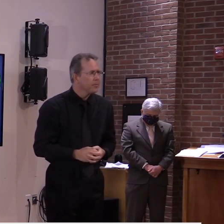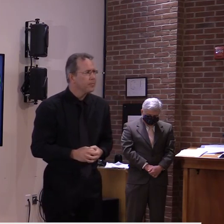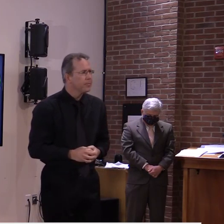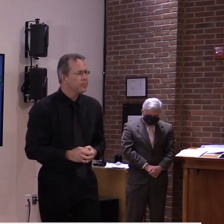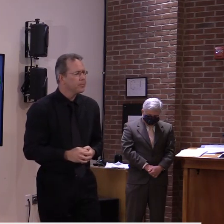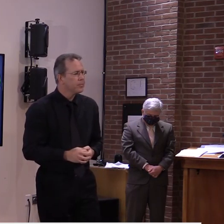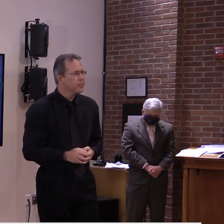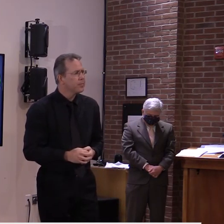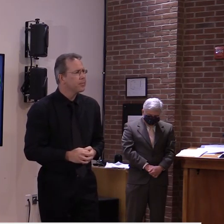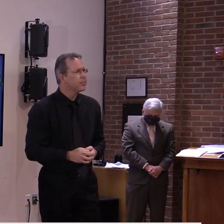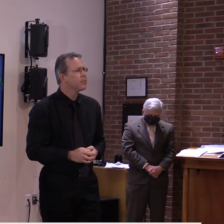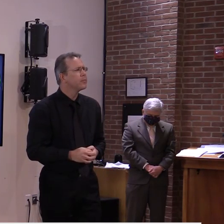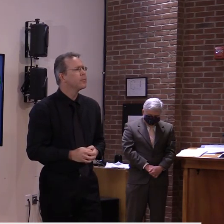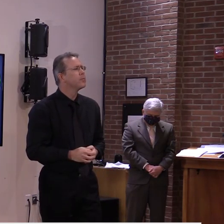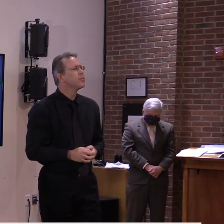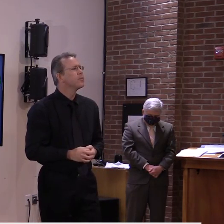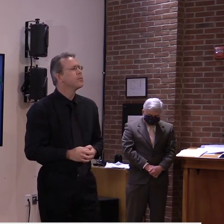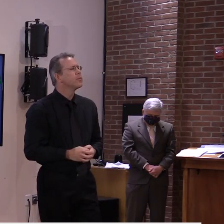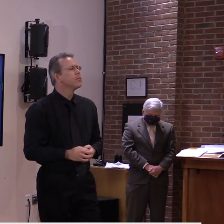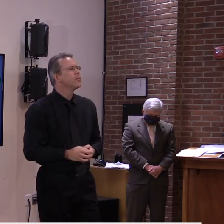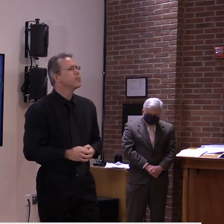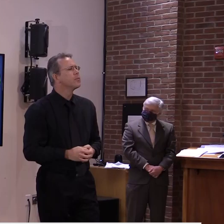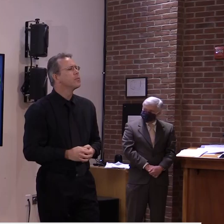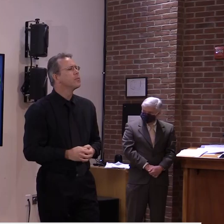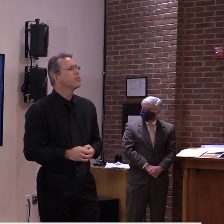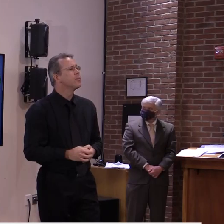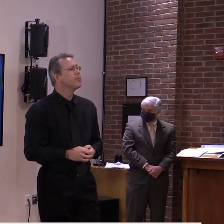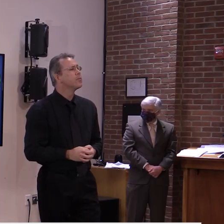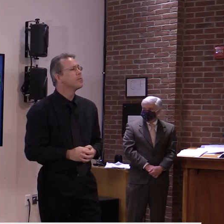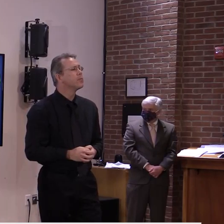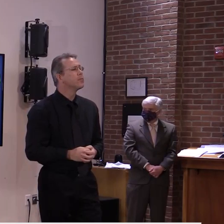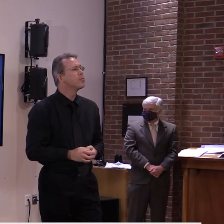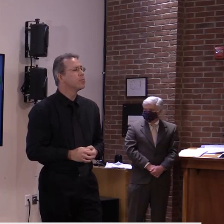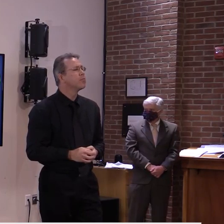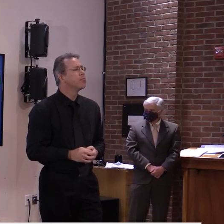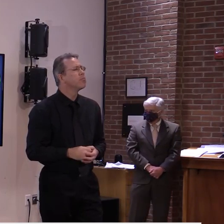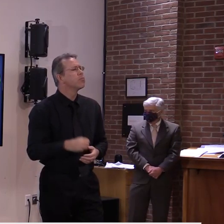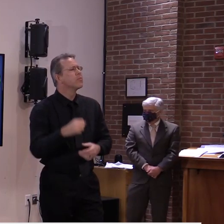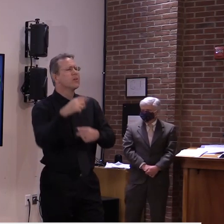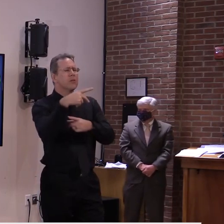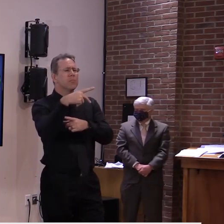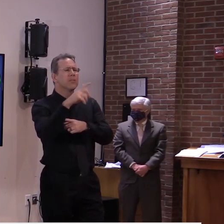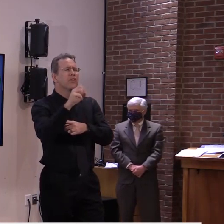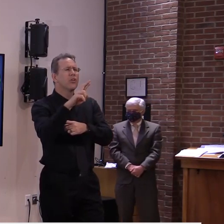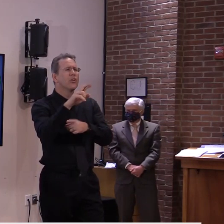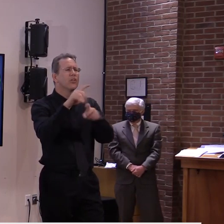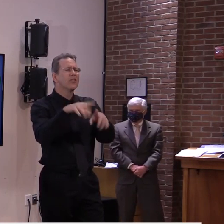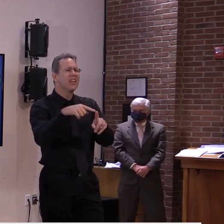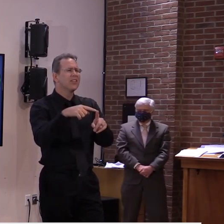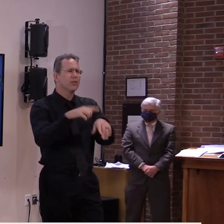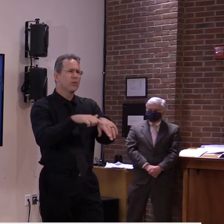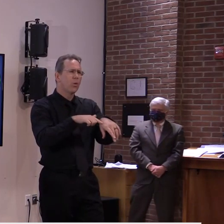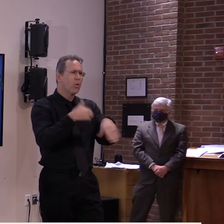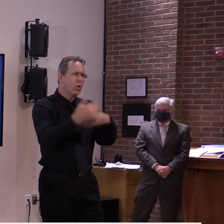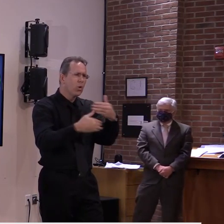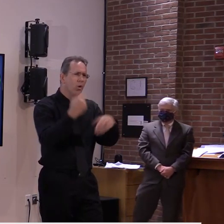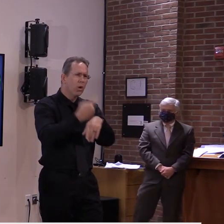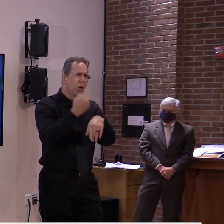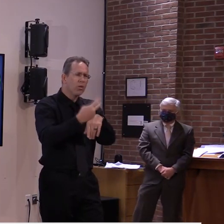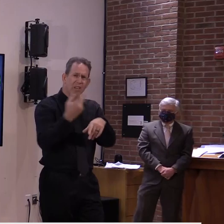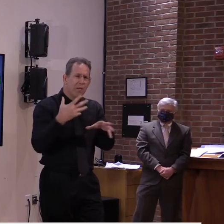rapid PCR test that's available that gives results back fairly quickly, as in a few hours? Just to give some